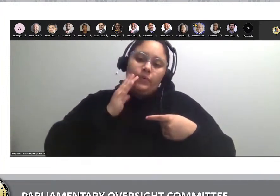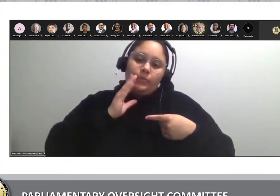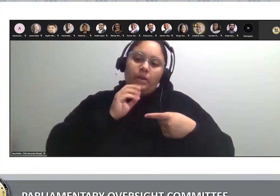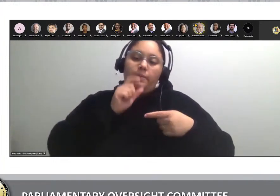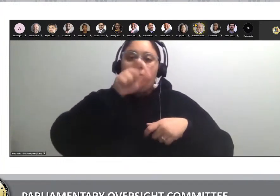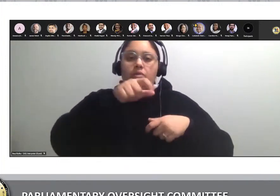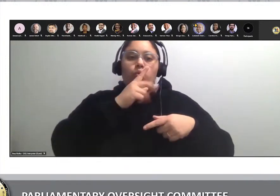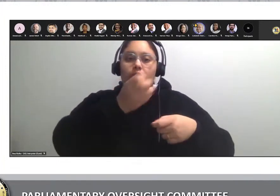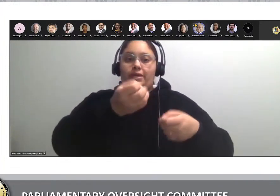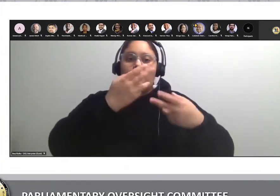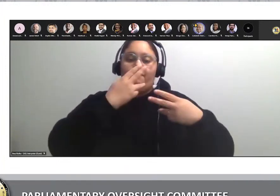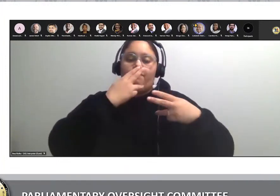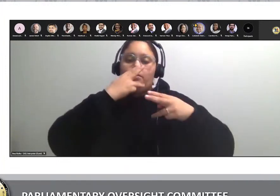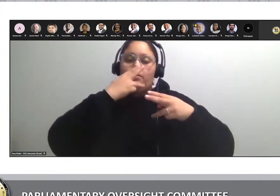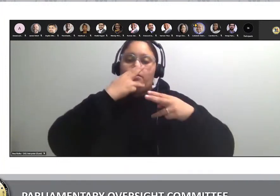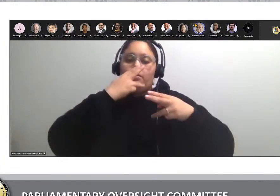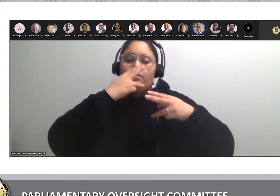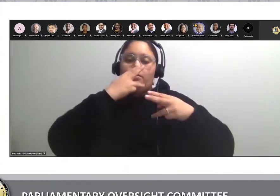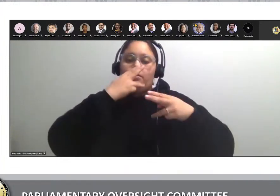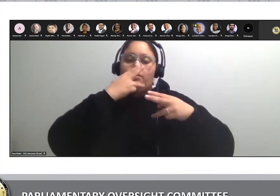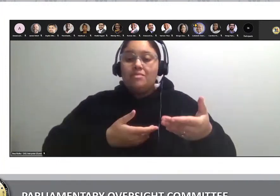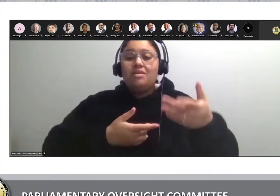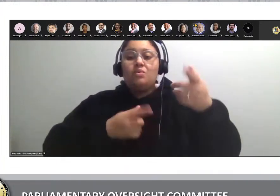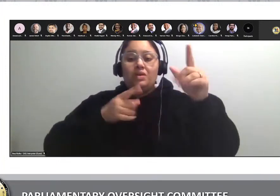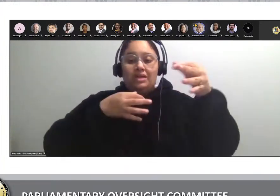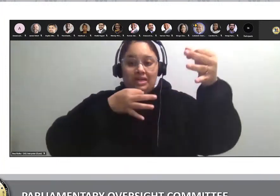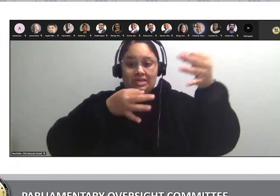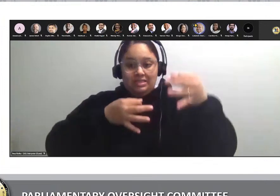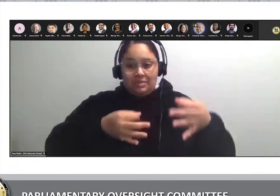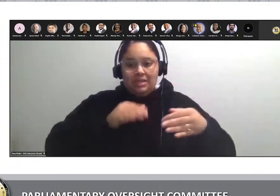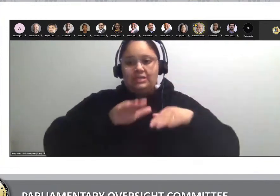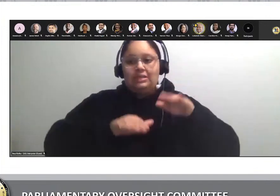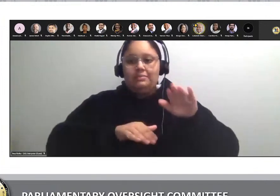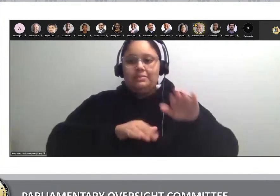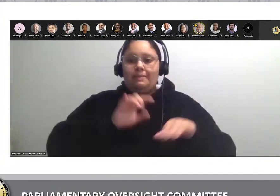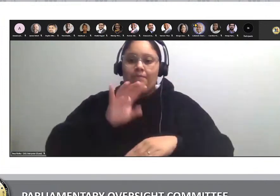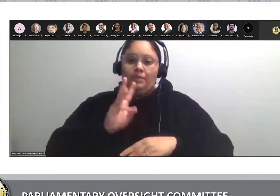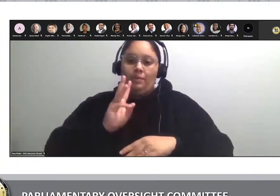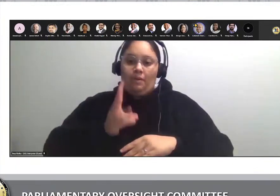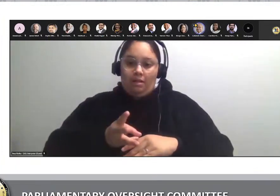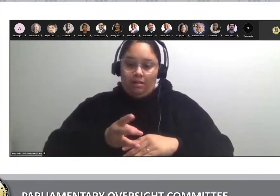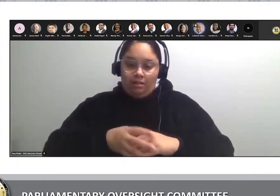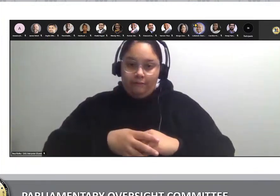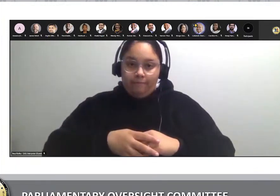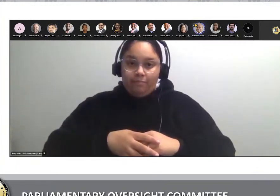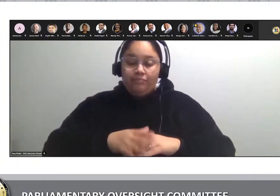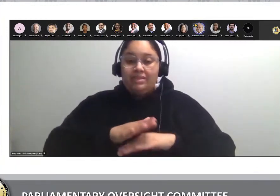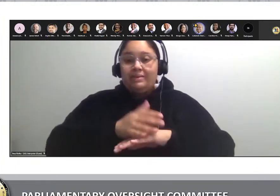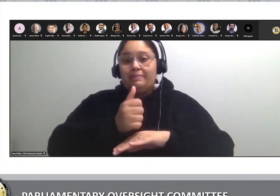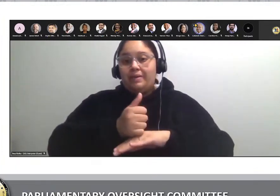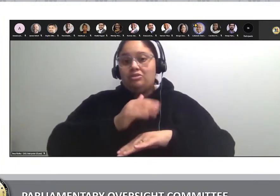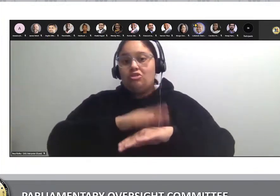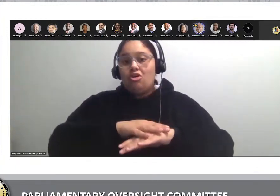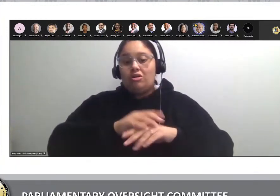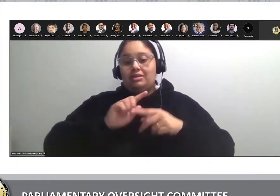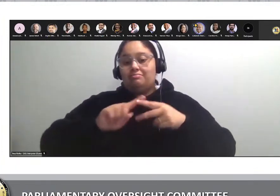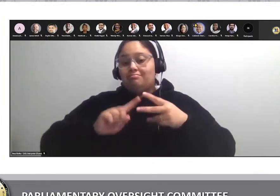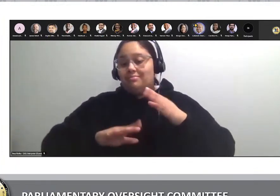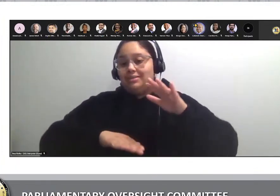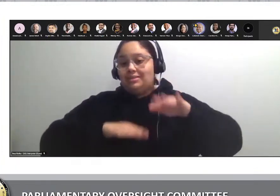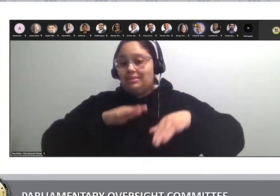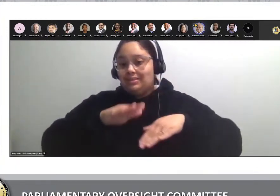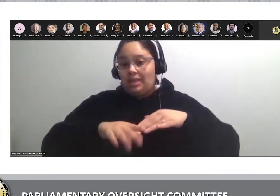petitioners, and explaining the following step. Then based on the following step,